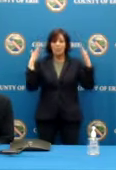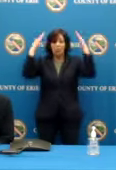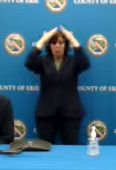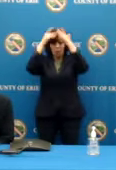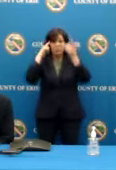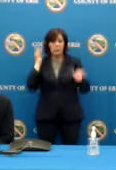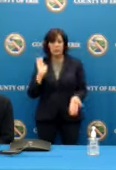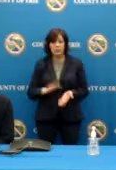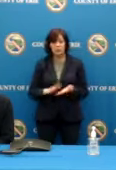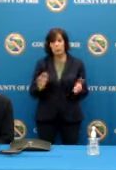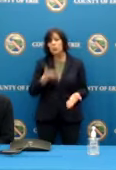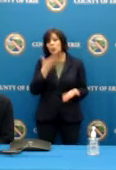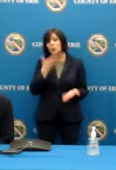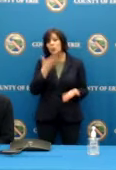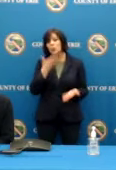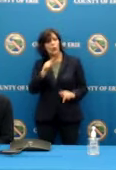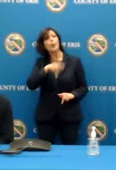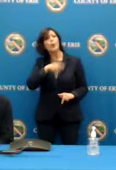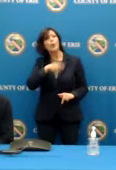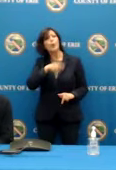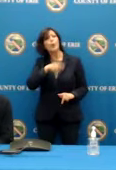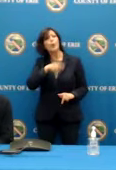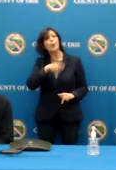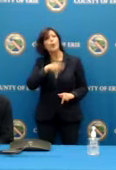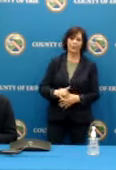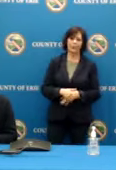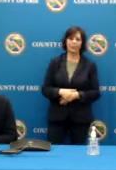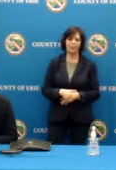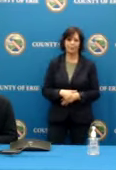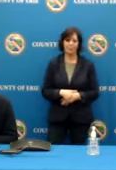for masses, I mean, we can do that here as well.